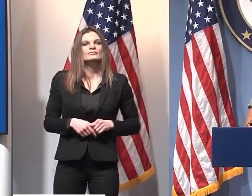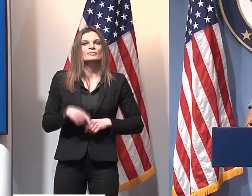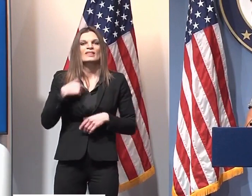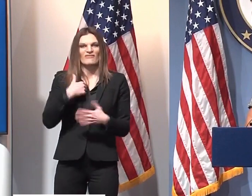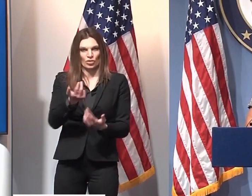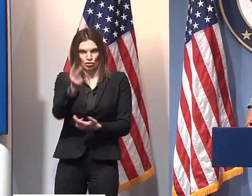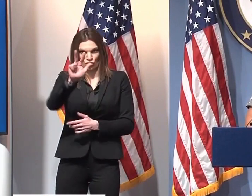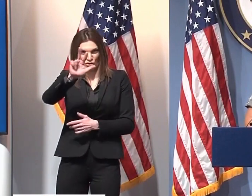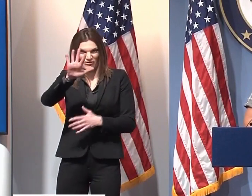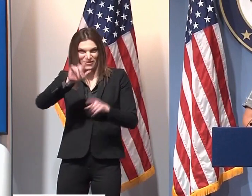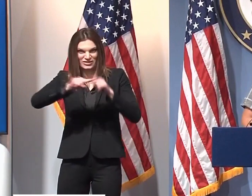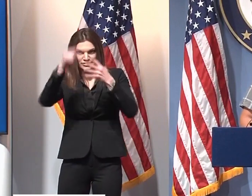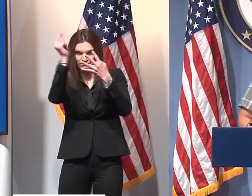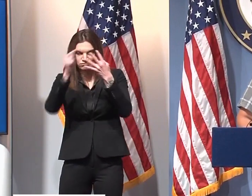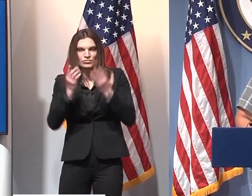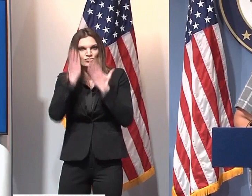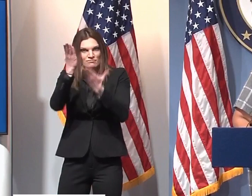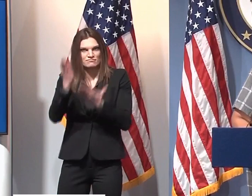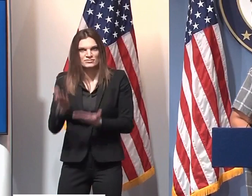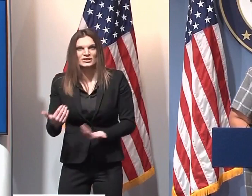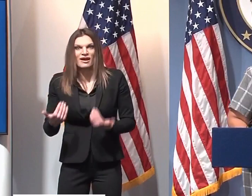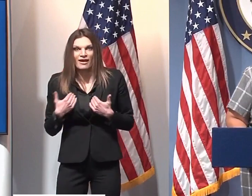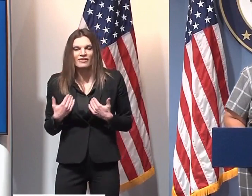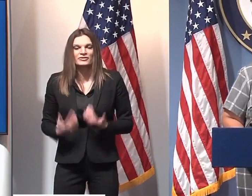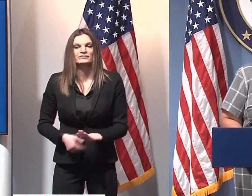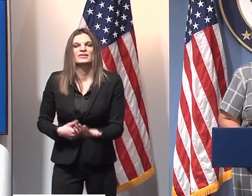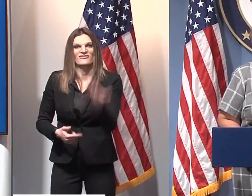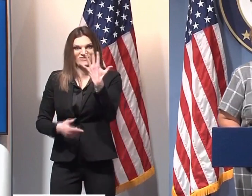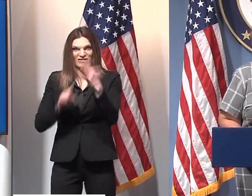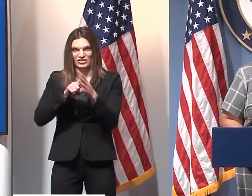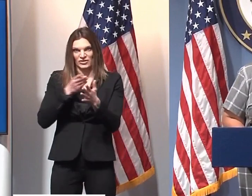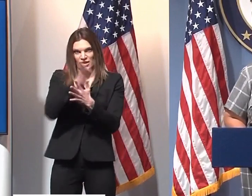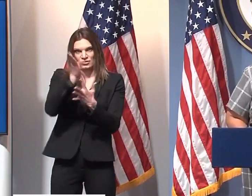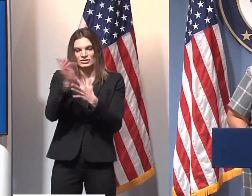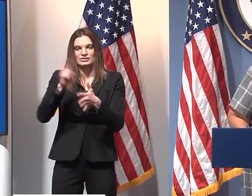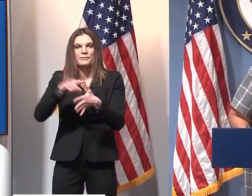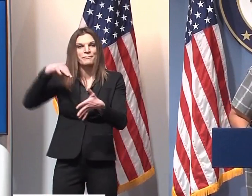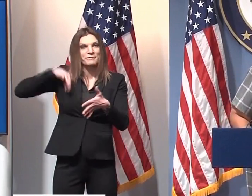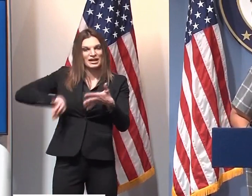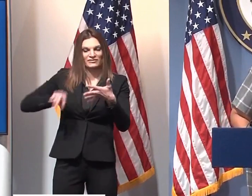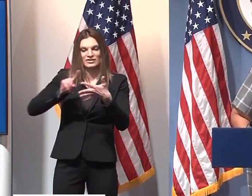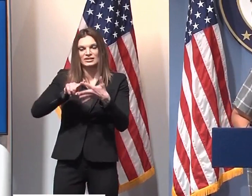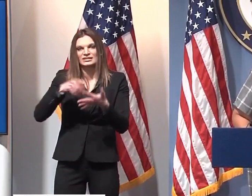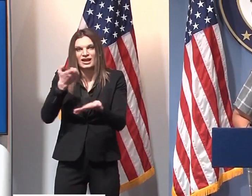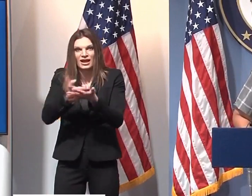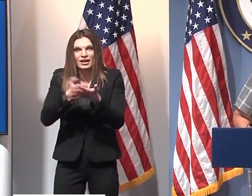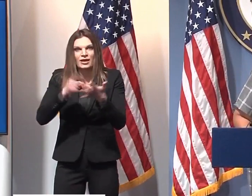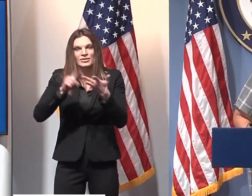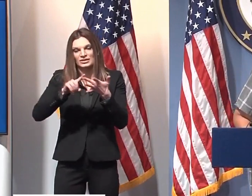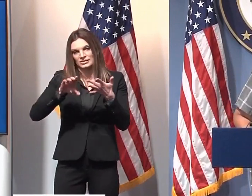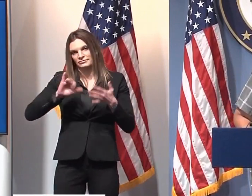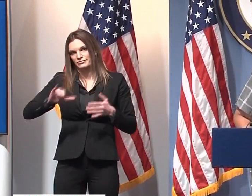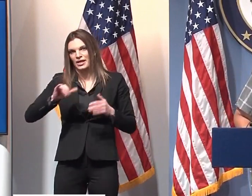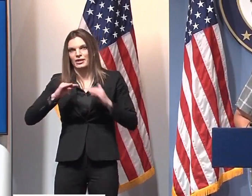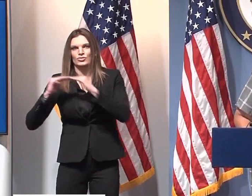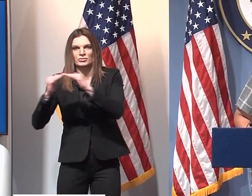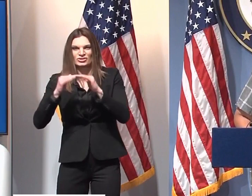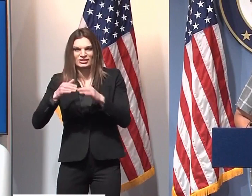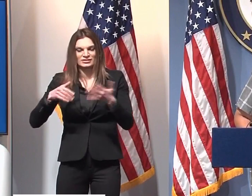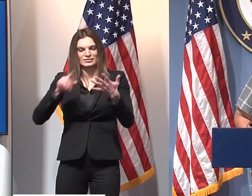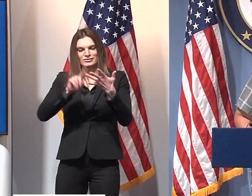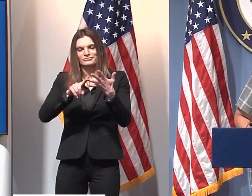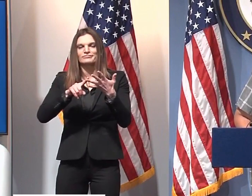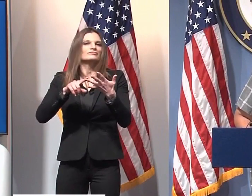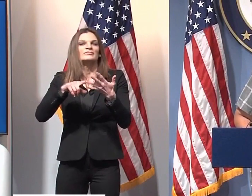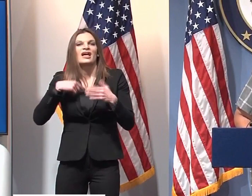recommendations organized in five main areas: benefits, economics, criminal justice, health, safety,